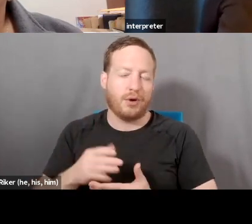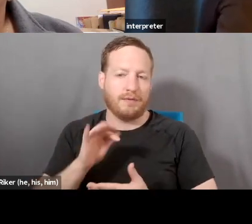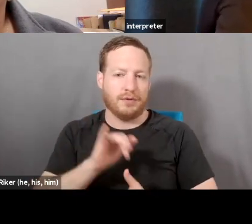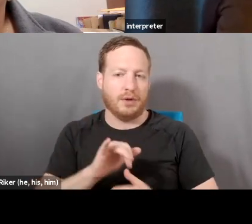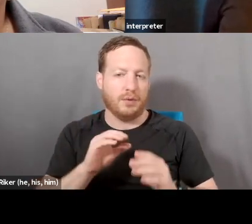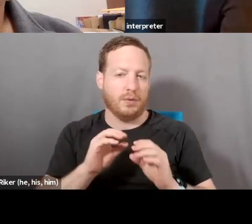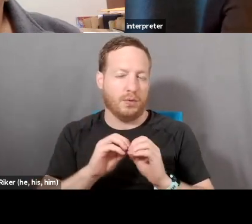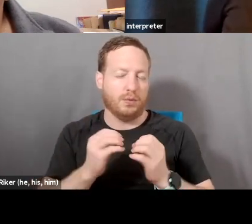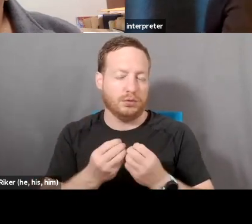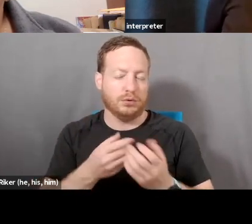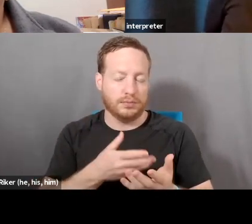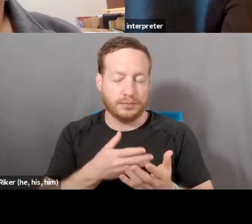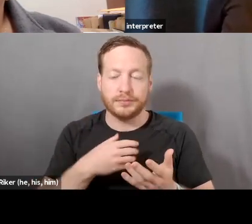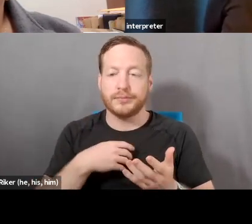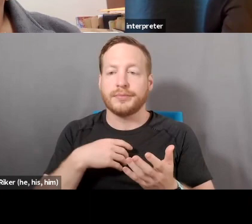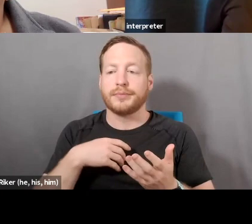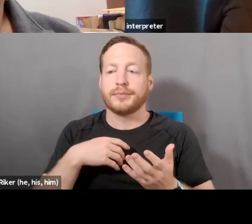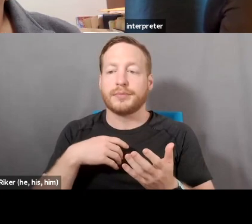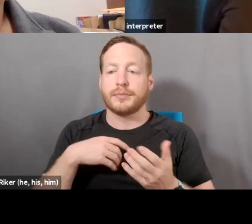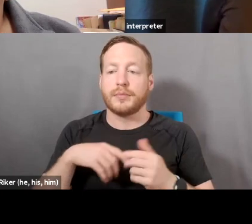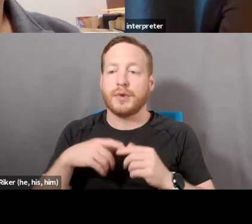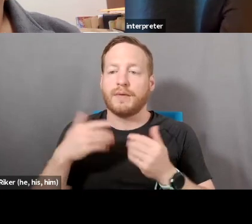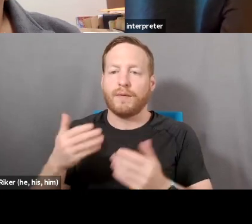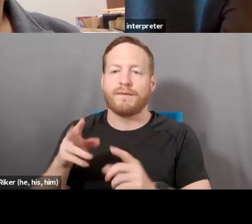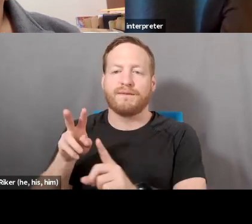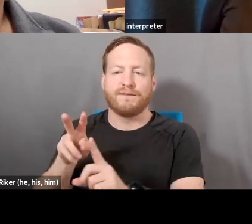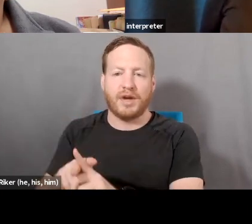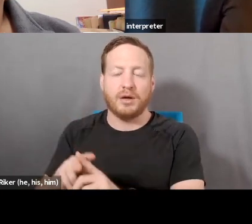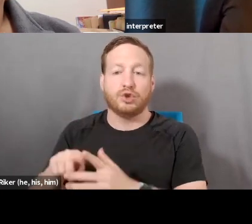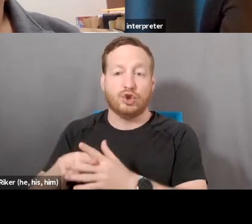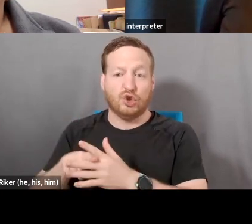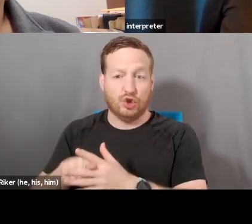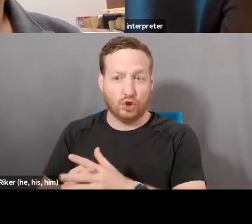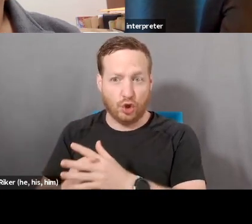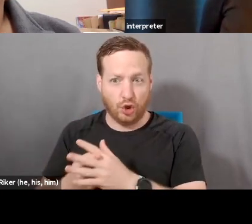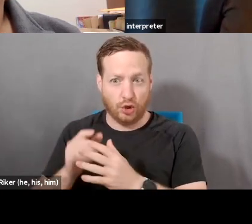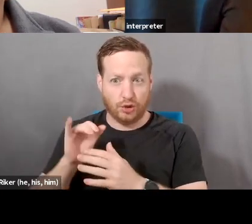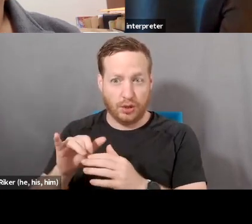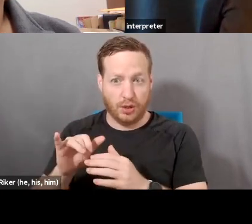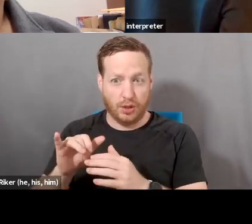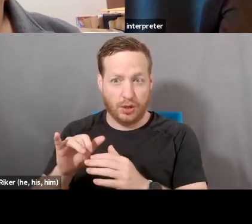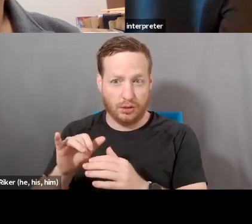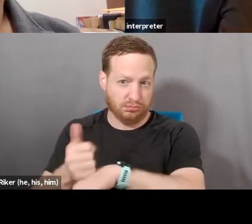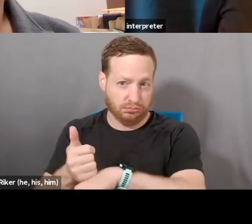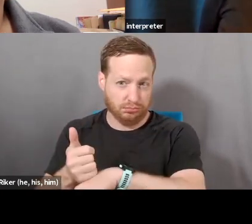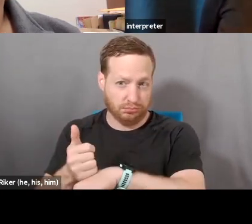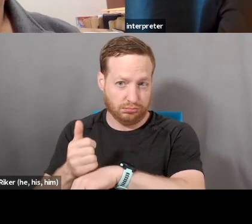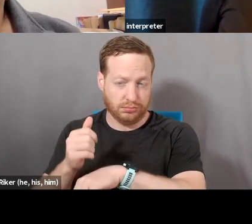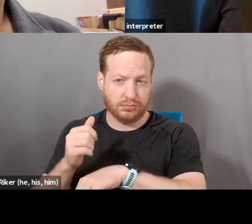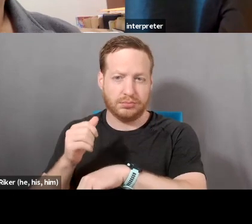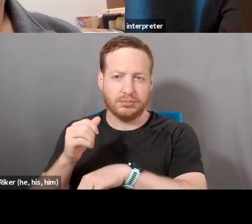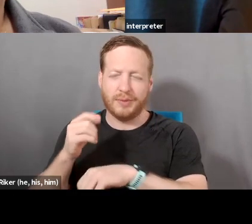vision, mission statements, that would all be part of an organization. And we could